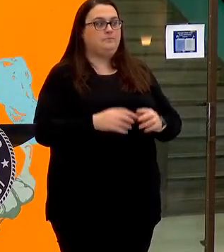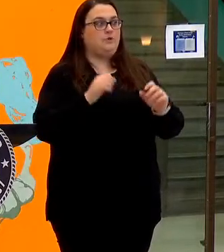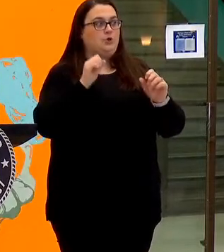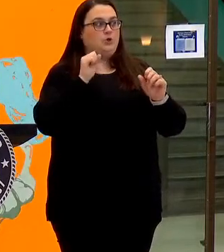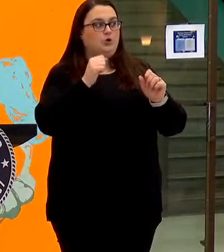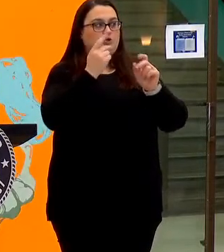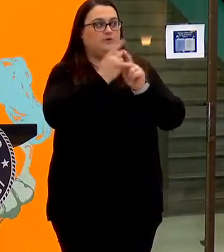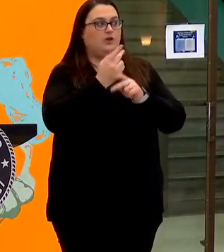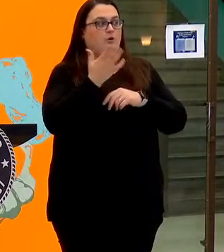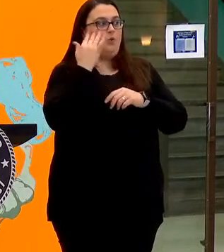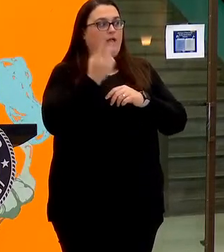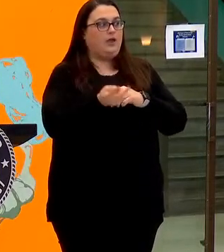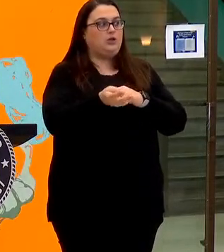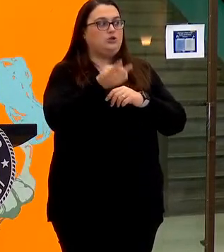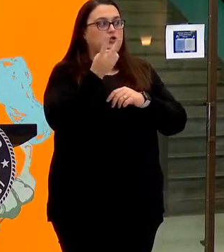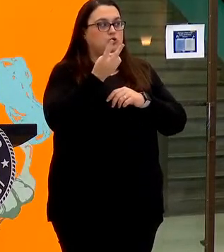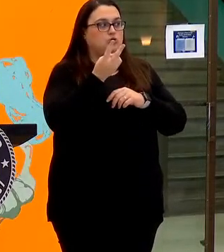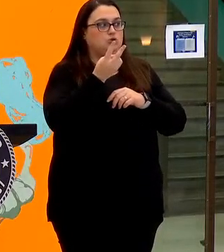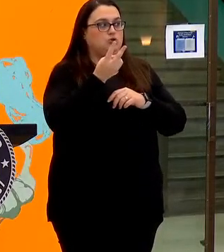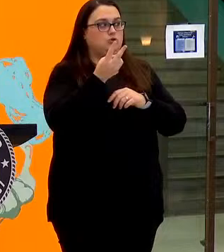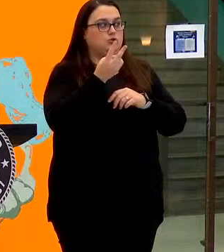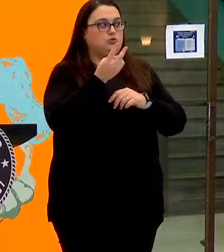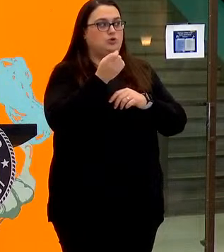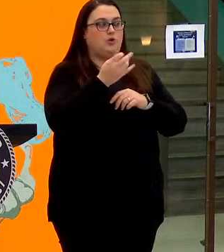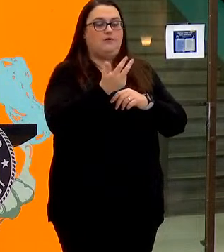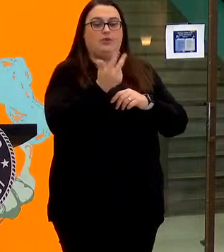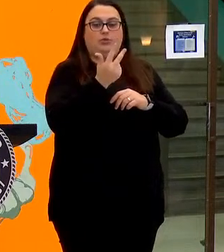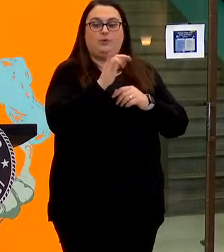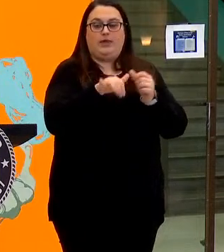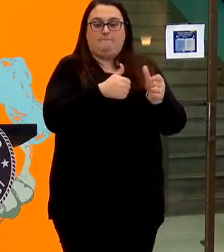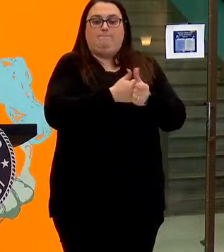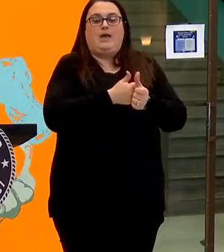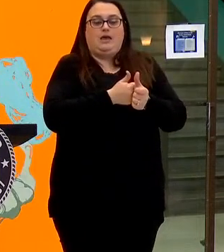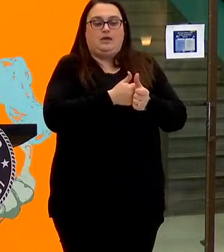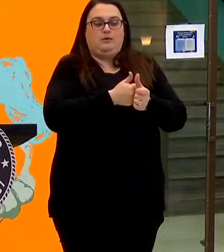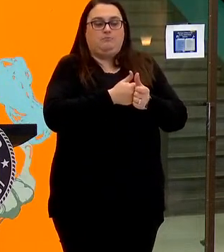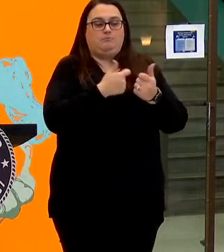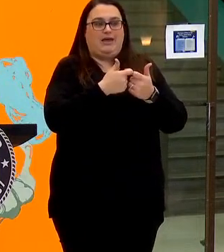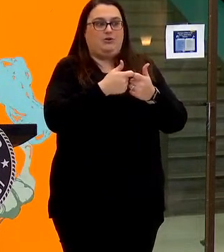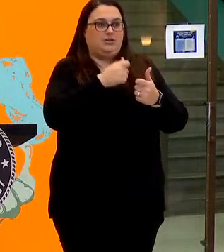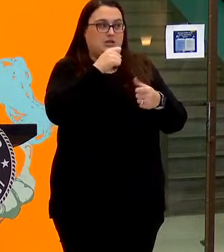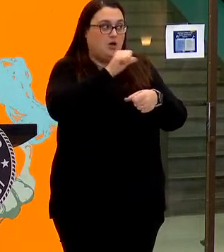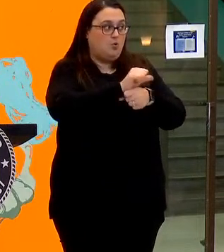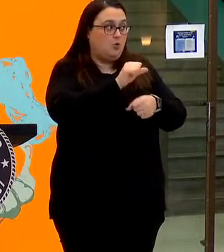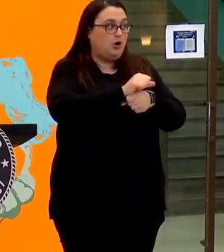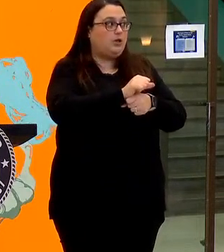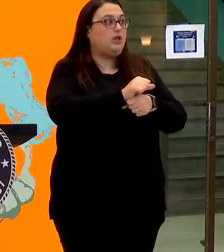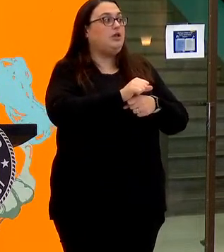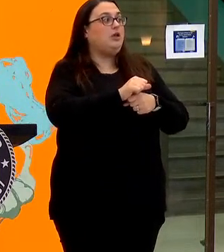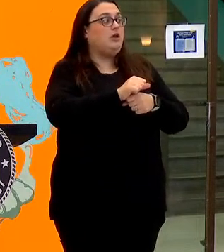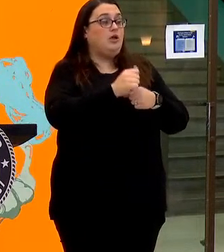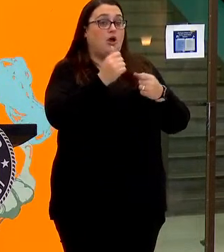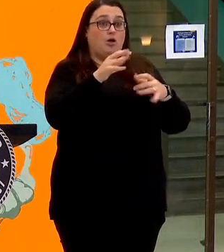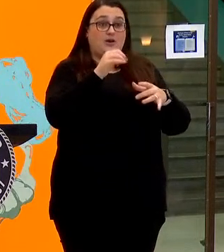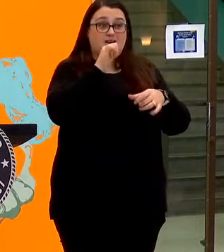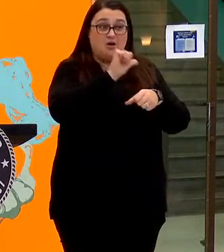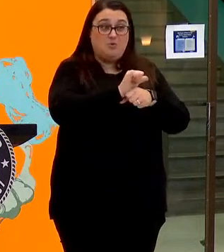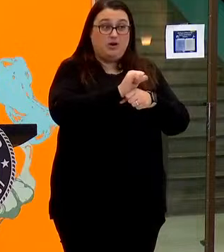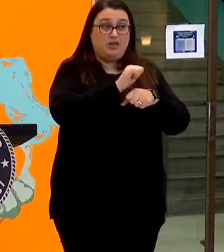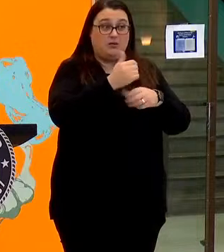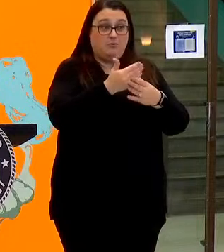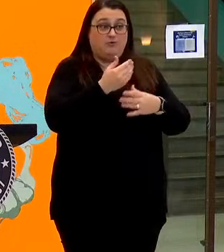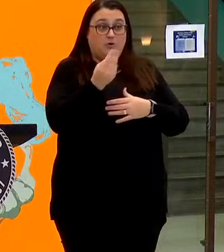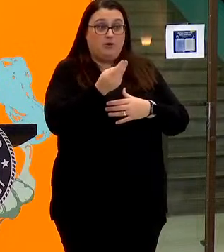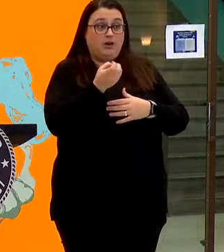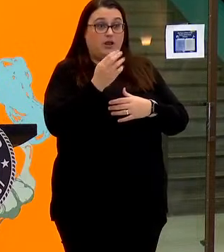why 2 of Richmond's 3 backup batteries were out of service? Were they already out of service before Monday, and are